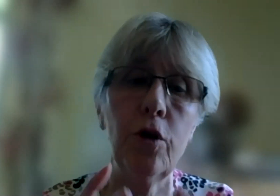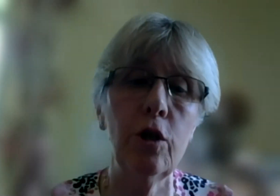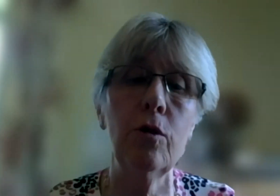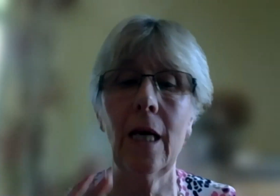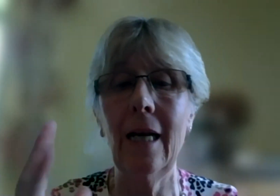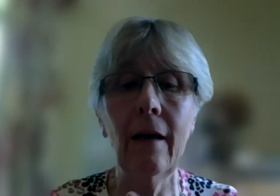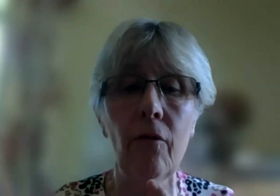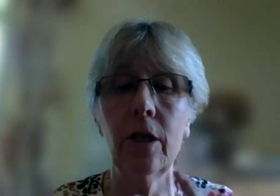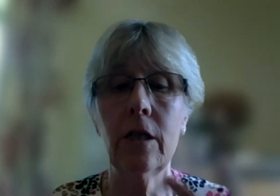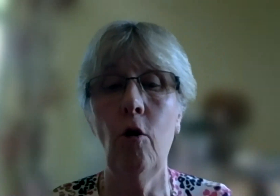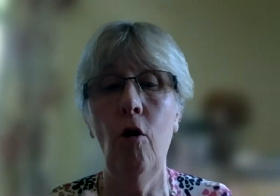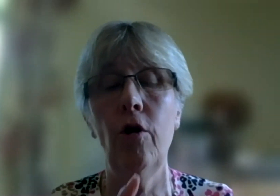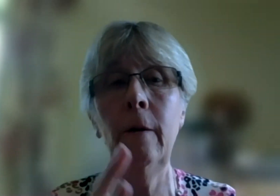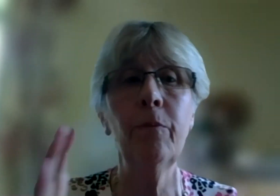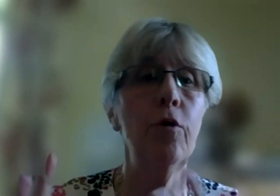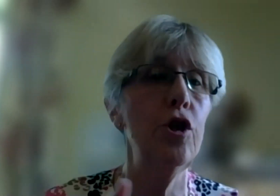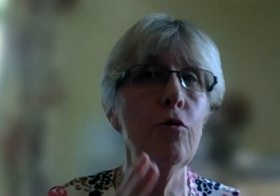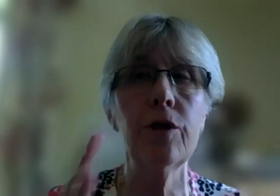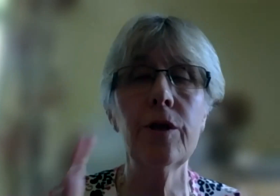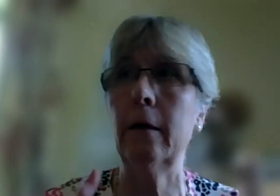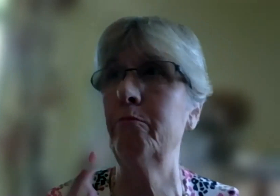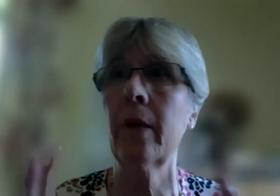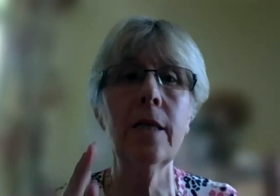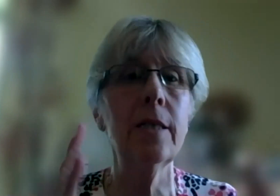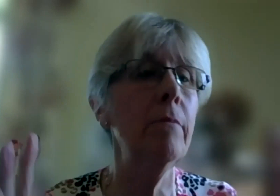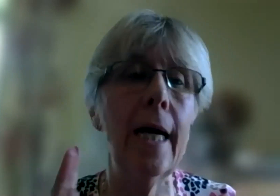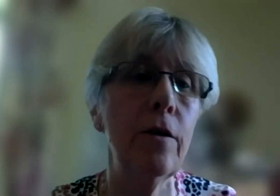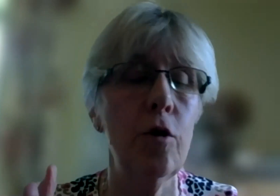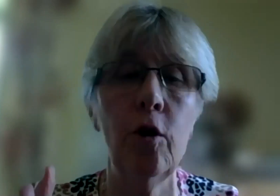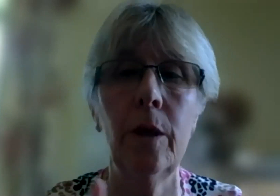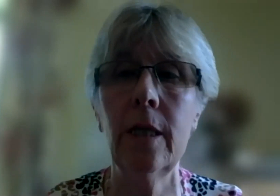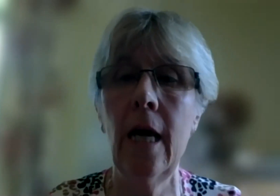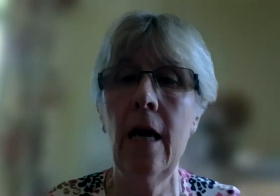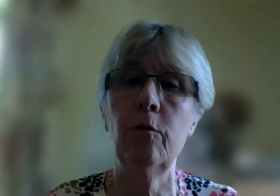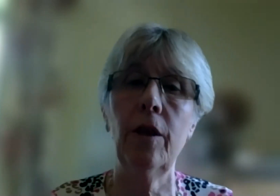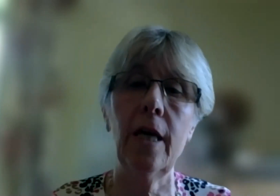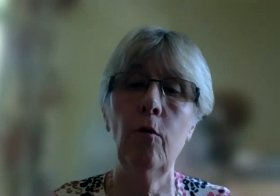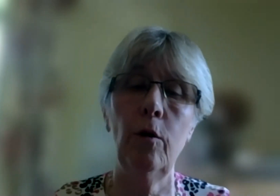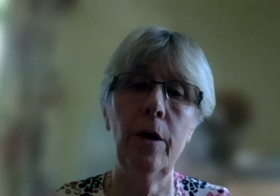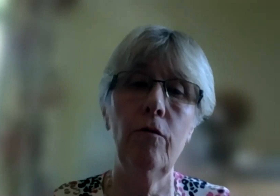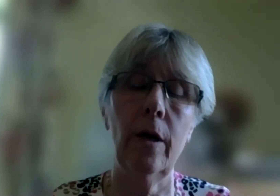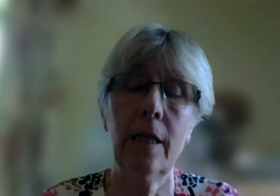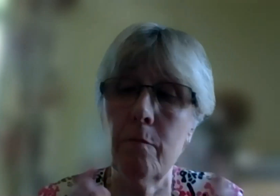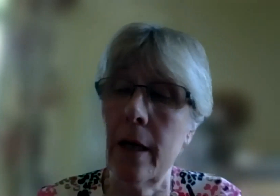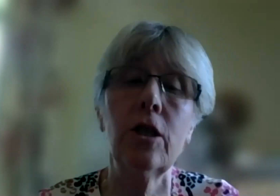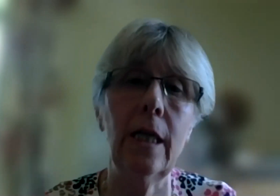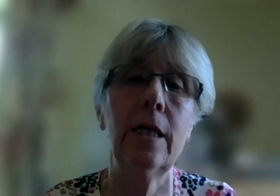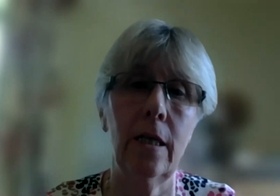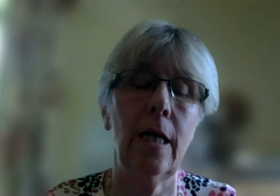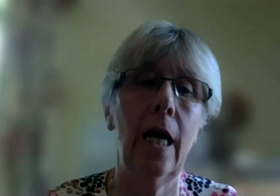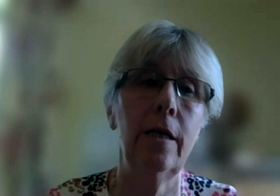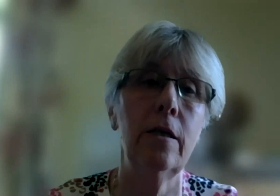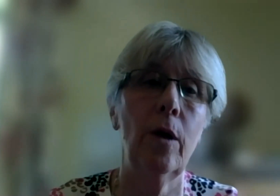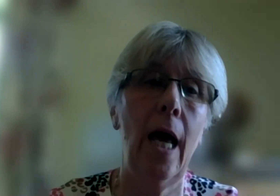to produce a leaflet or produce some kind of document that we think is much